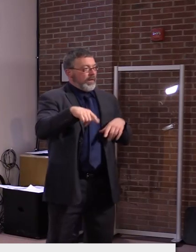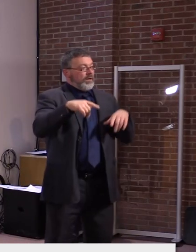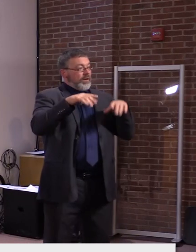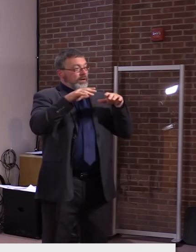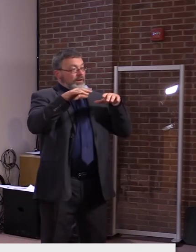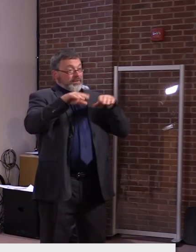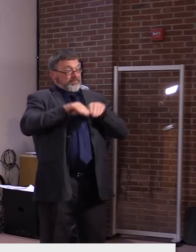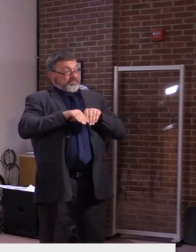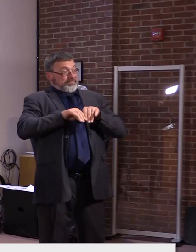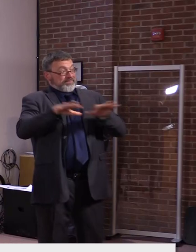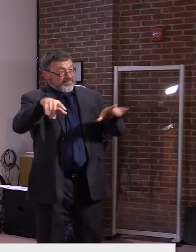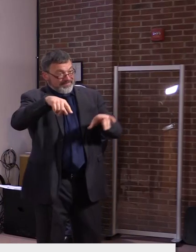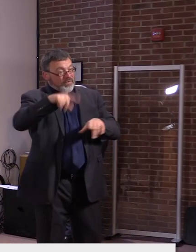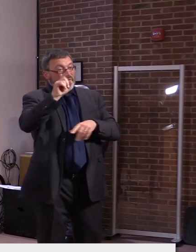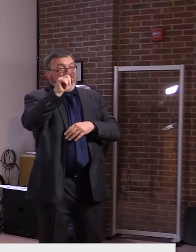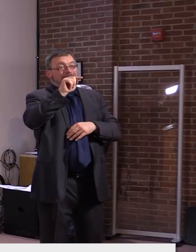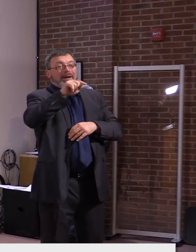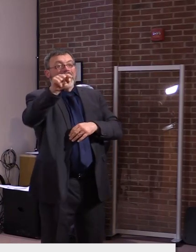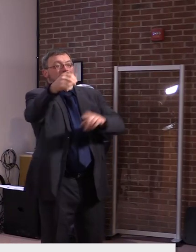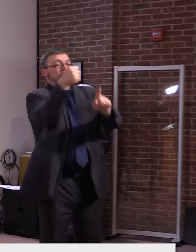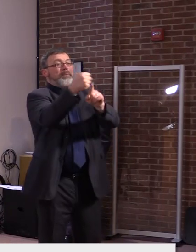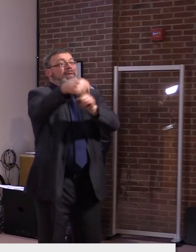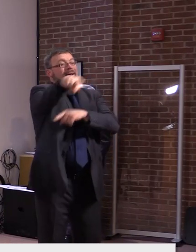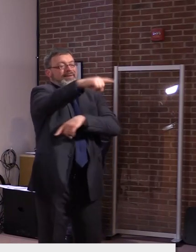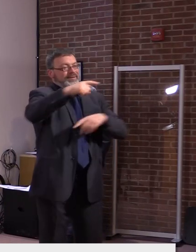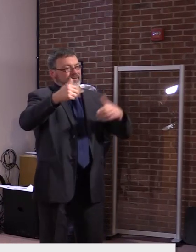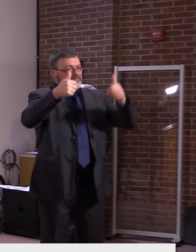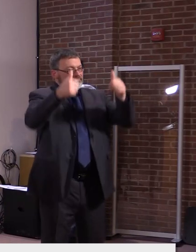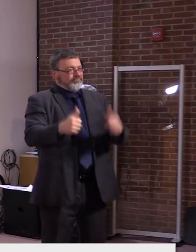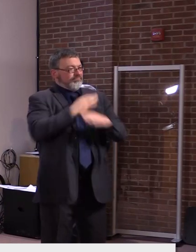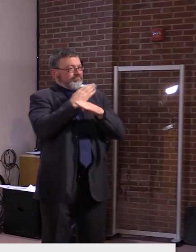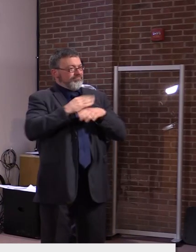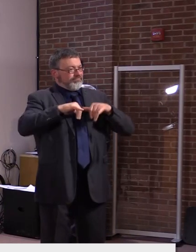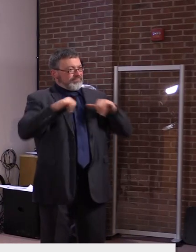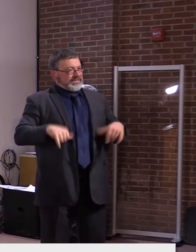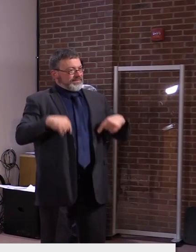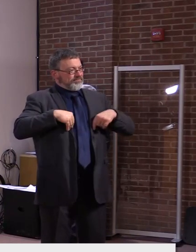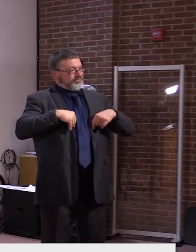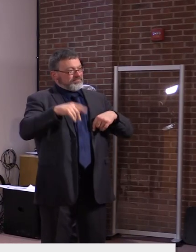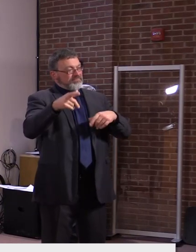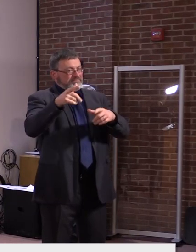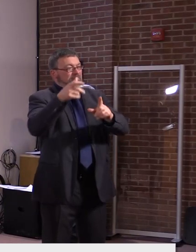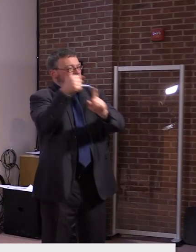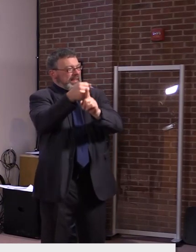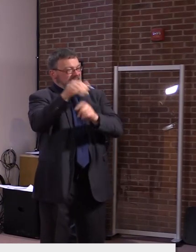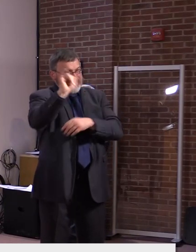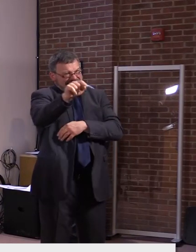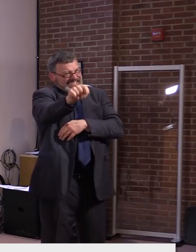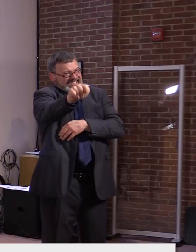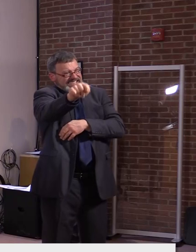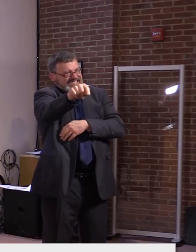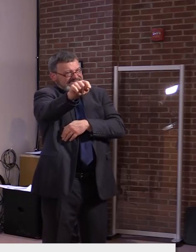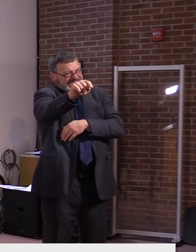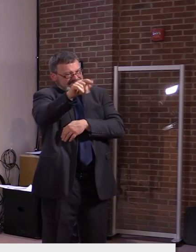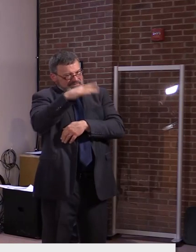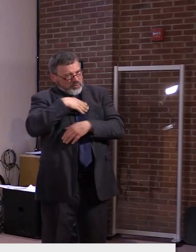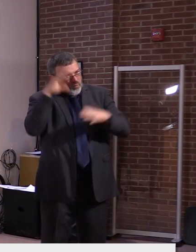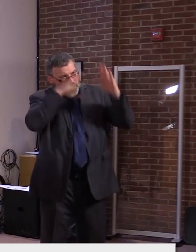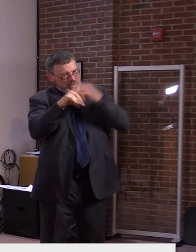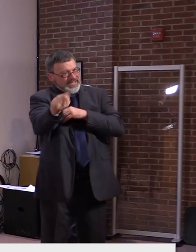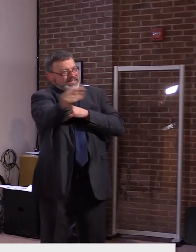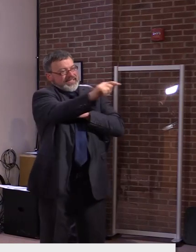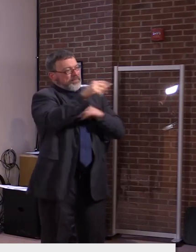more vulnerable than the youth. So that's the main reason we want to keep the